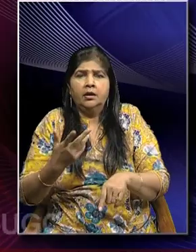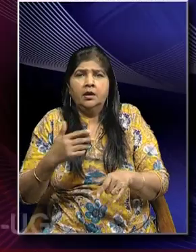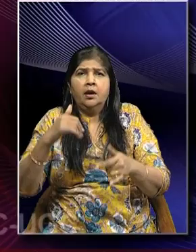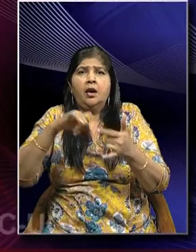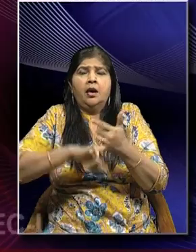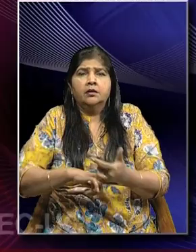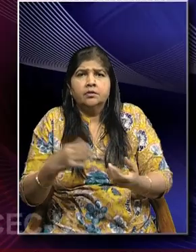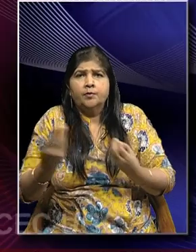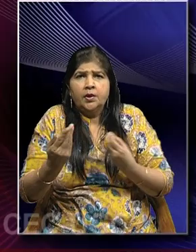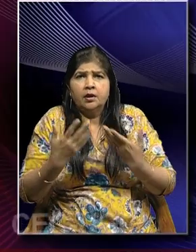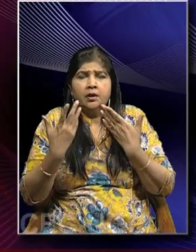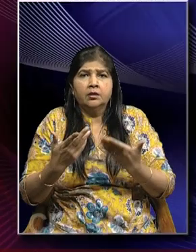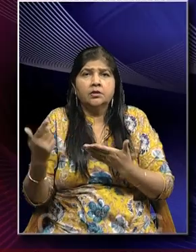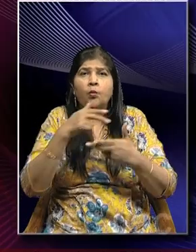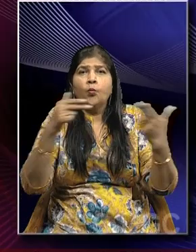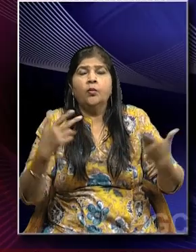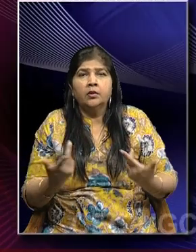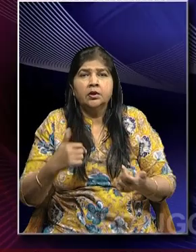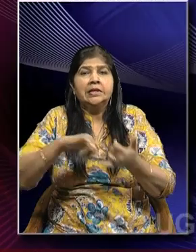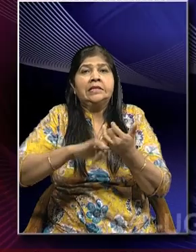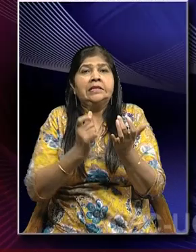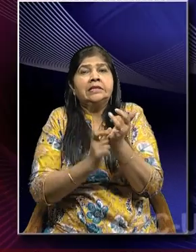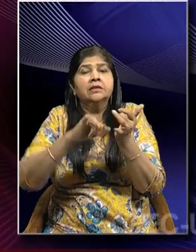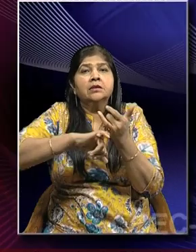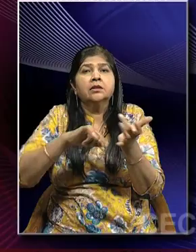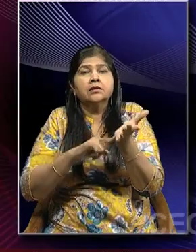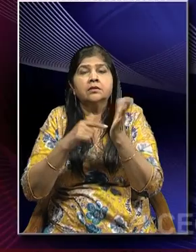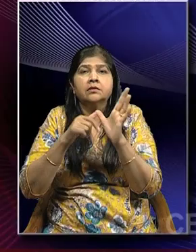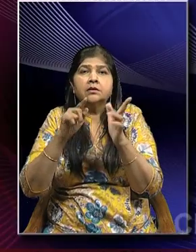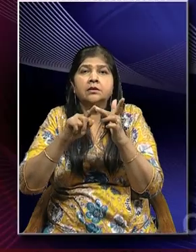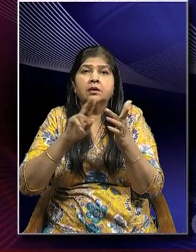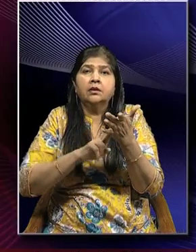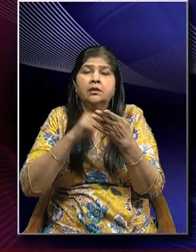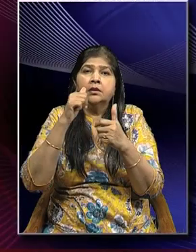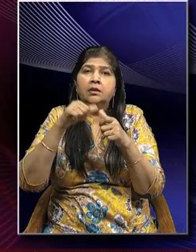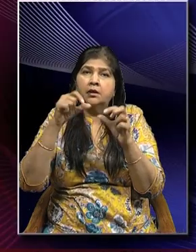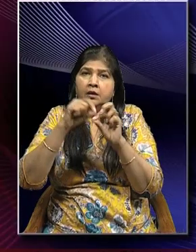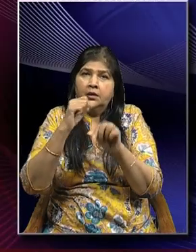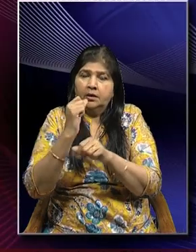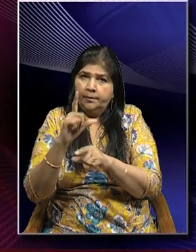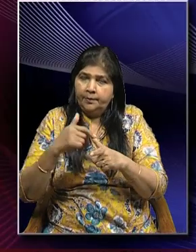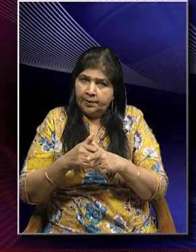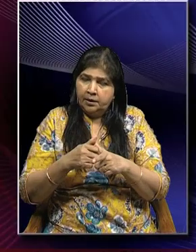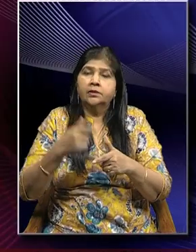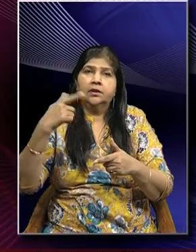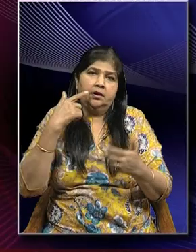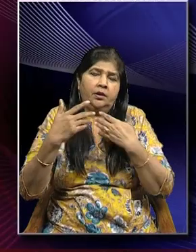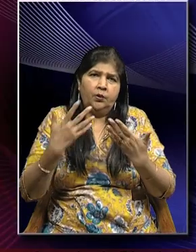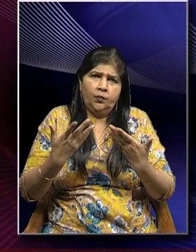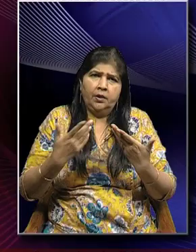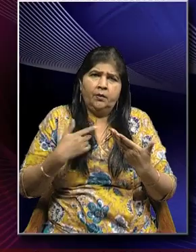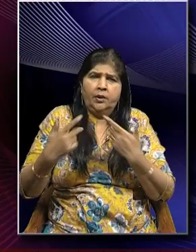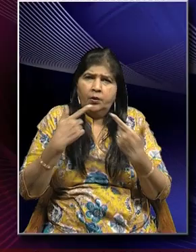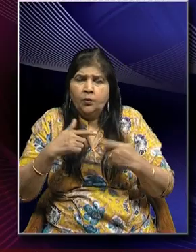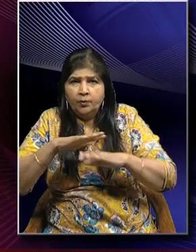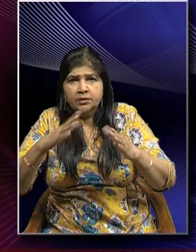being called as sustainable, and that is right in a way also, because we are talking about sustainability only.